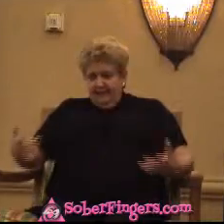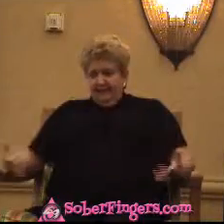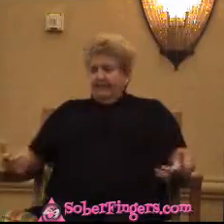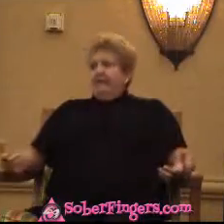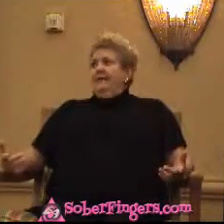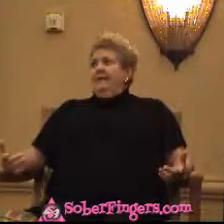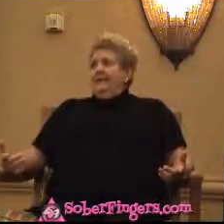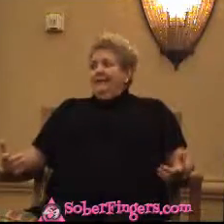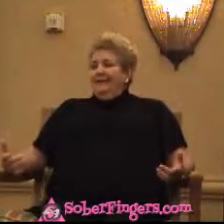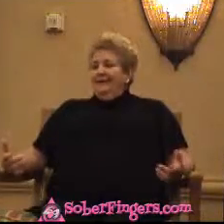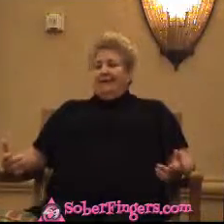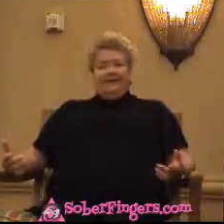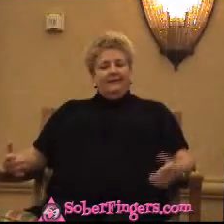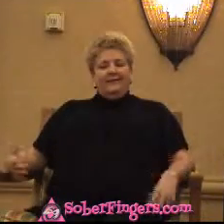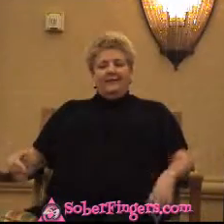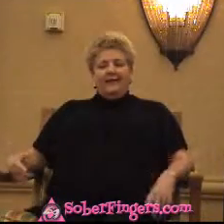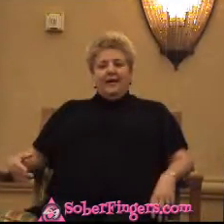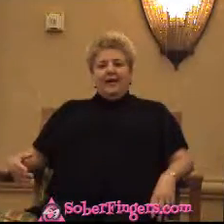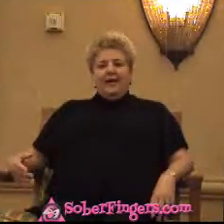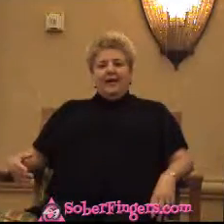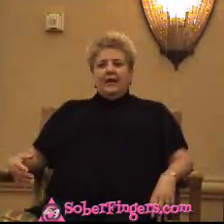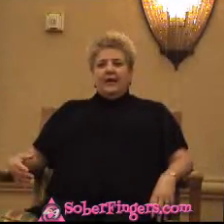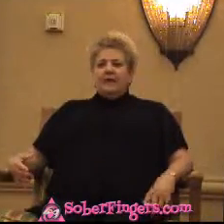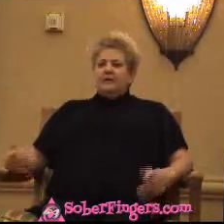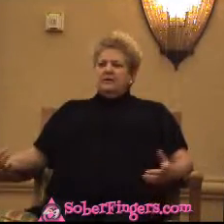And that made perfect sense to me. And that's how I resolve issues.